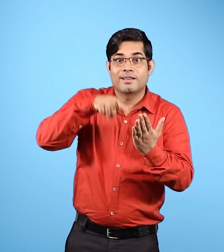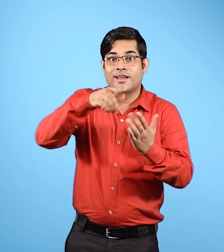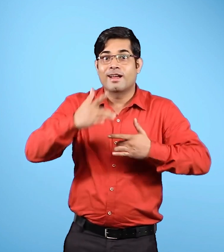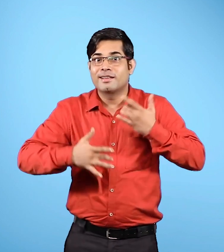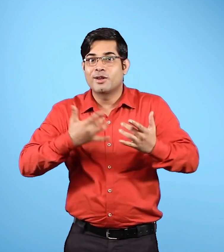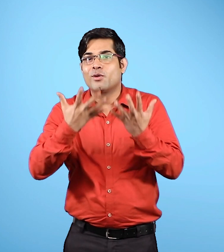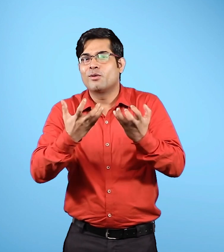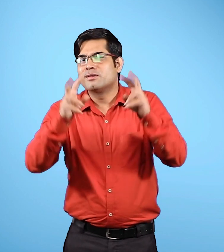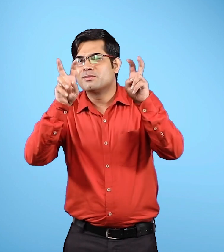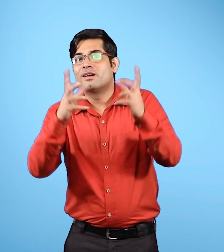read?